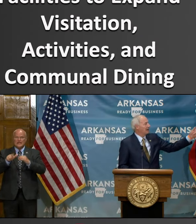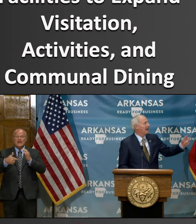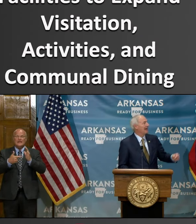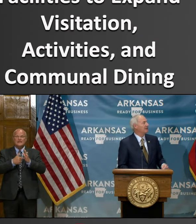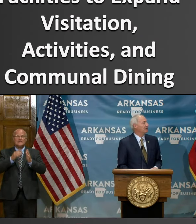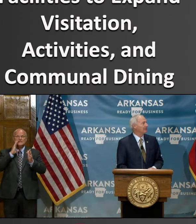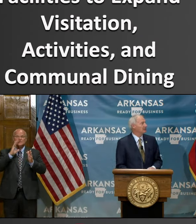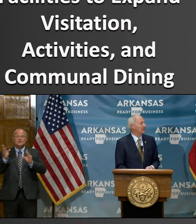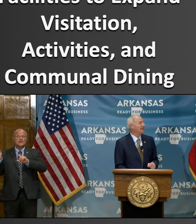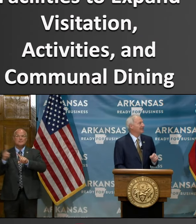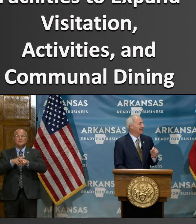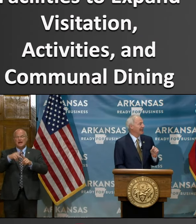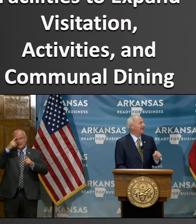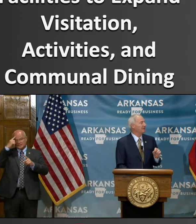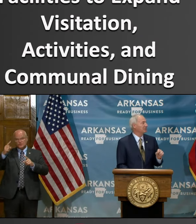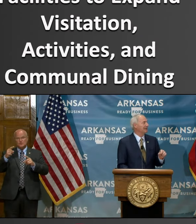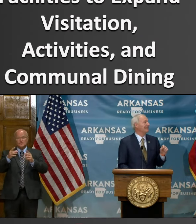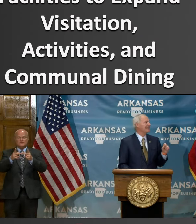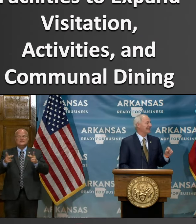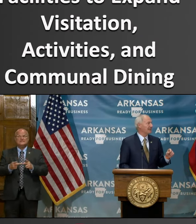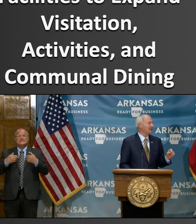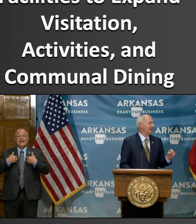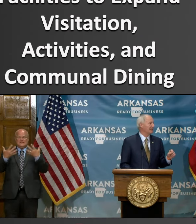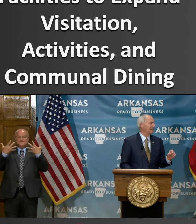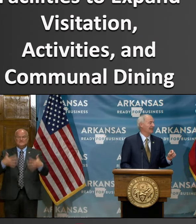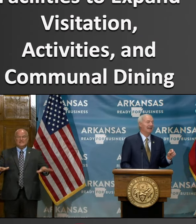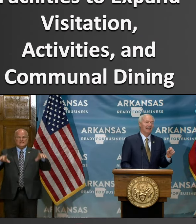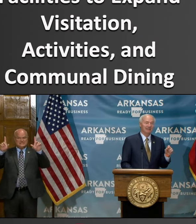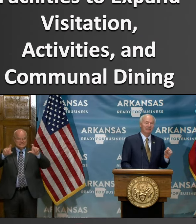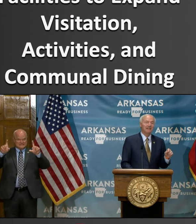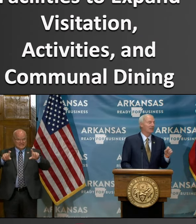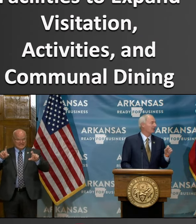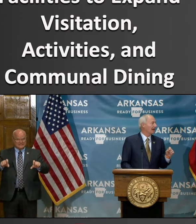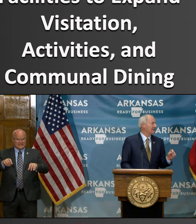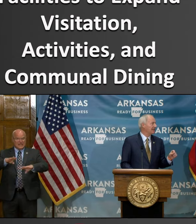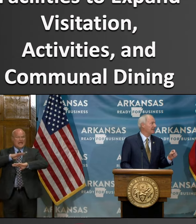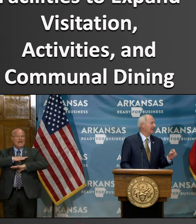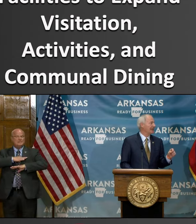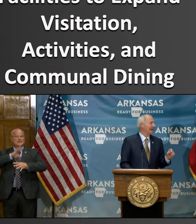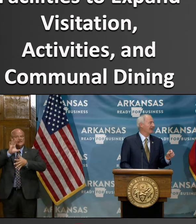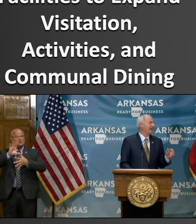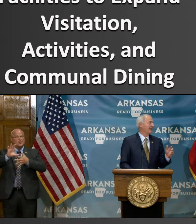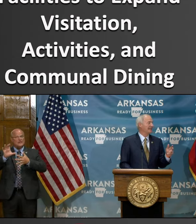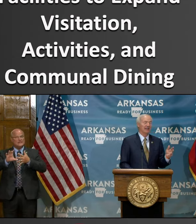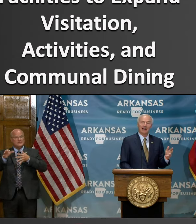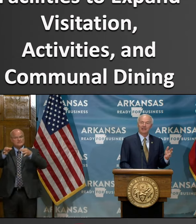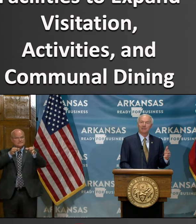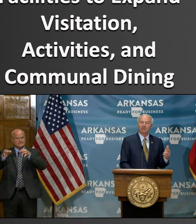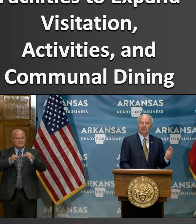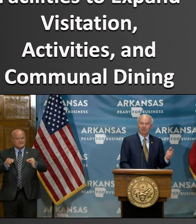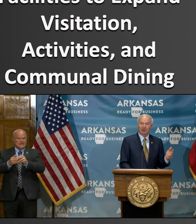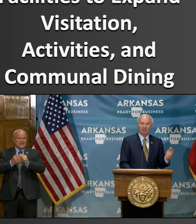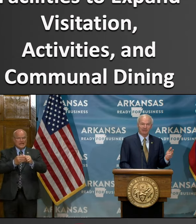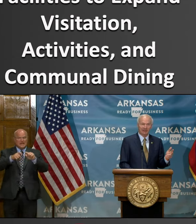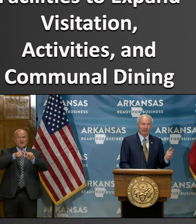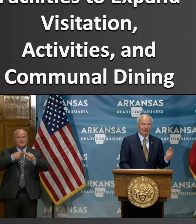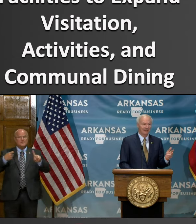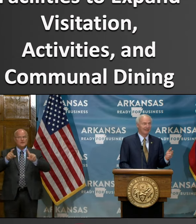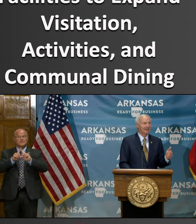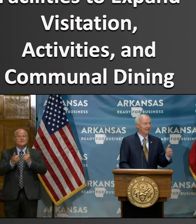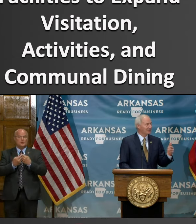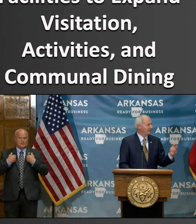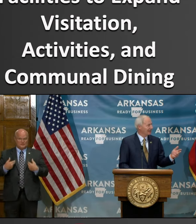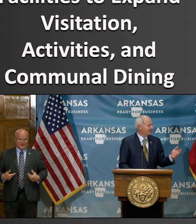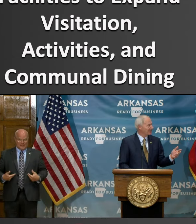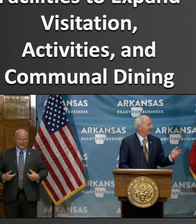This will apply to facilities that have completed testing and meet the criteria outlined in the guidance from the Department of